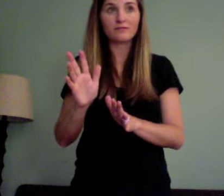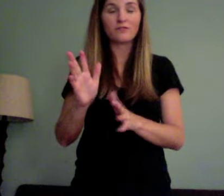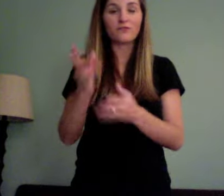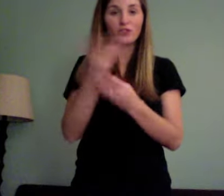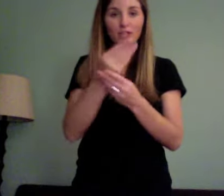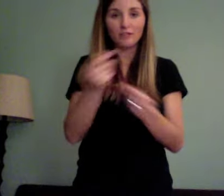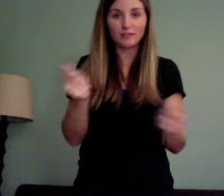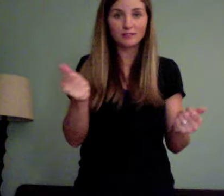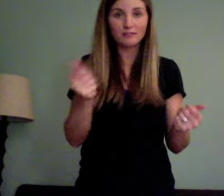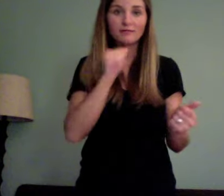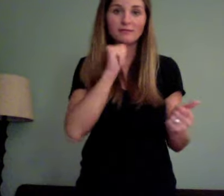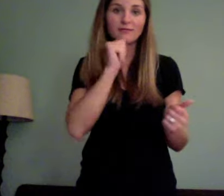Failure isn't final.